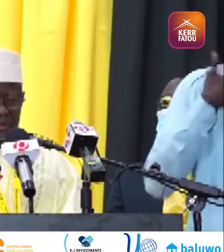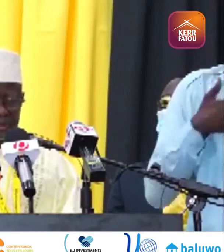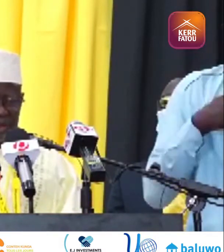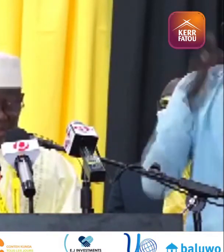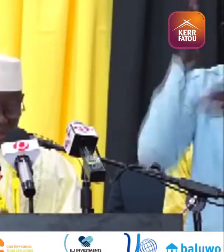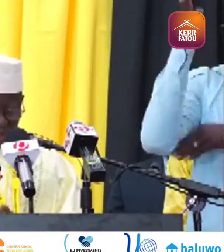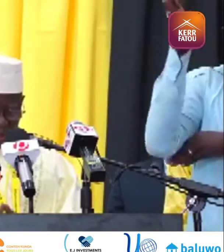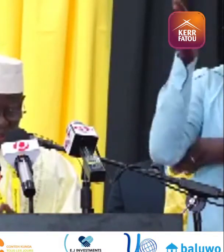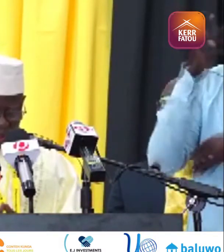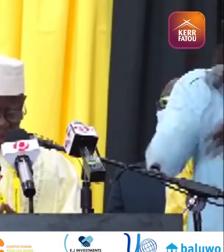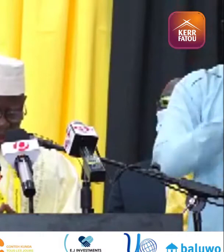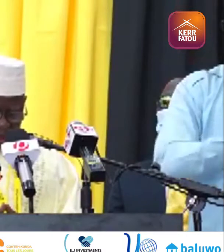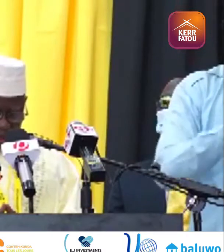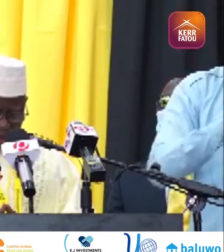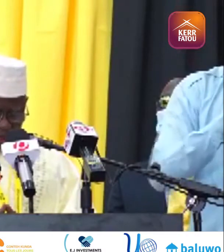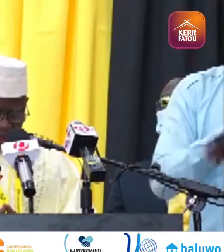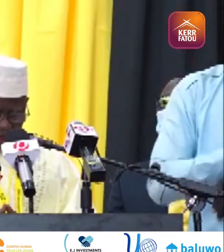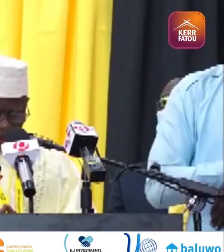fact,